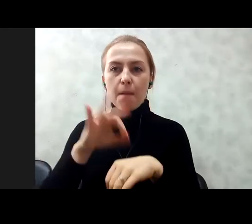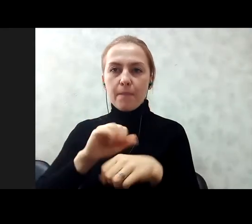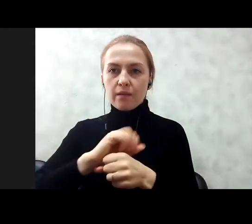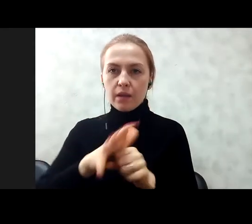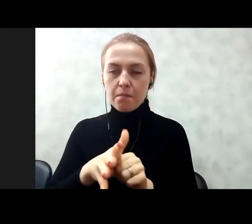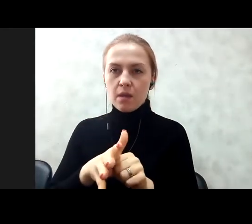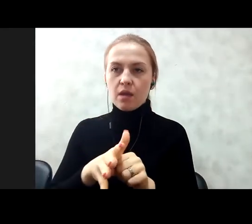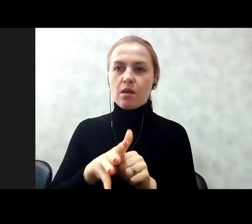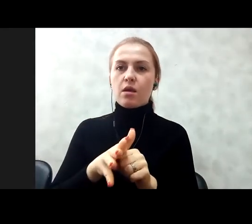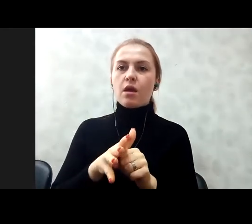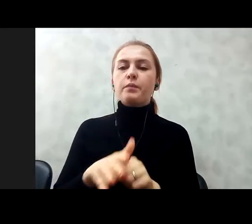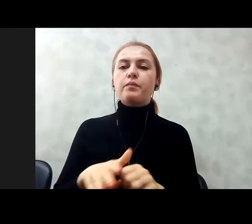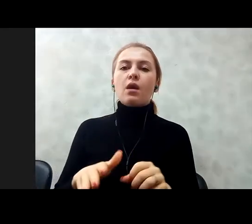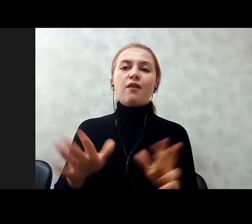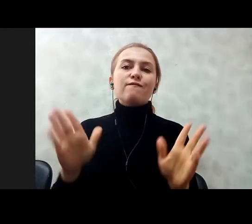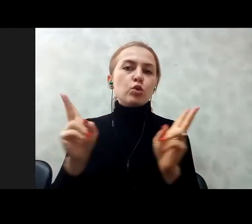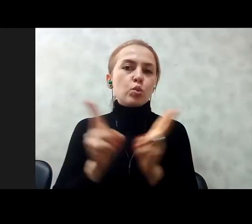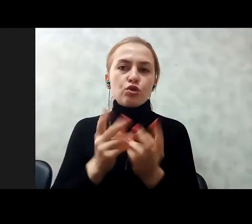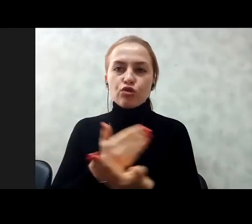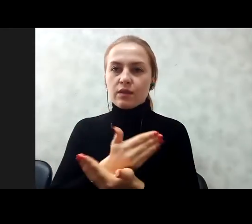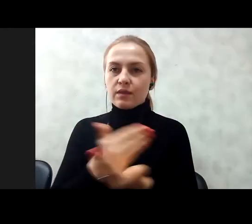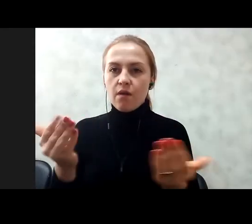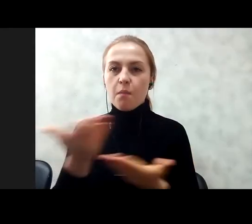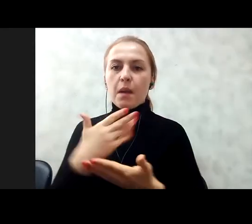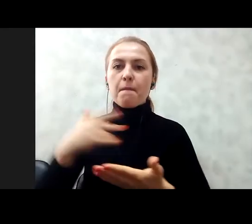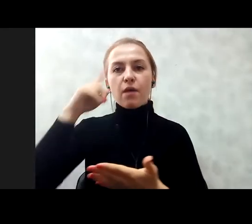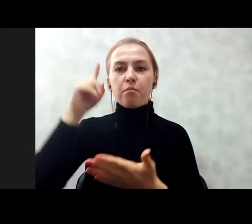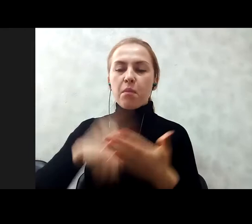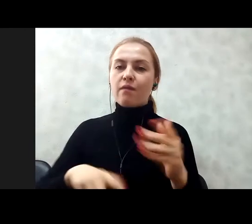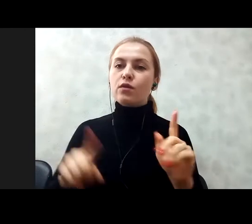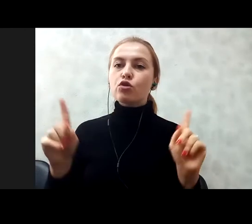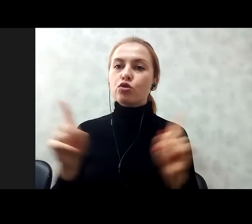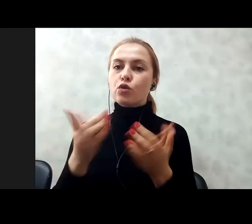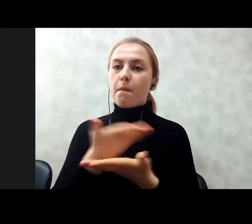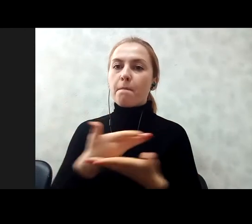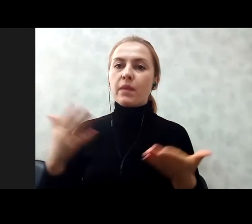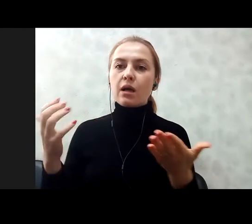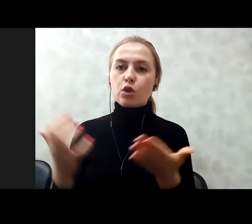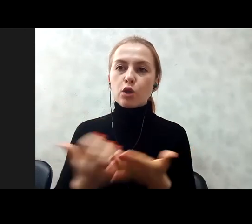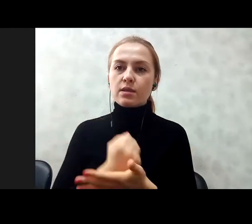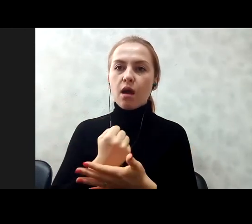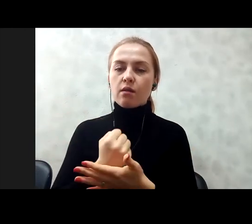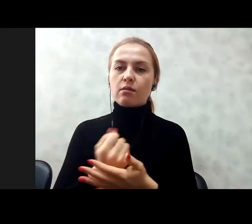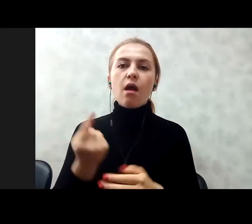and future subjects with you. Thank you very much indeed for the opportunity to speak at your conference today.